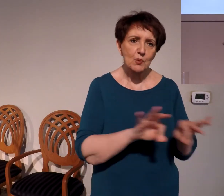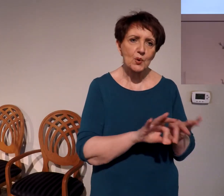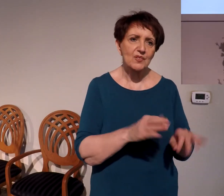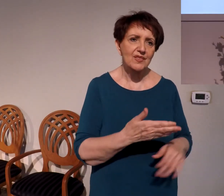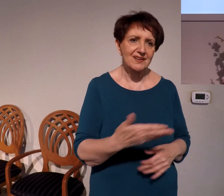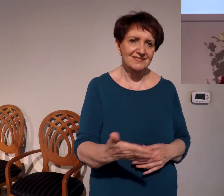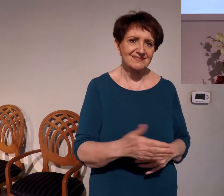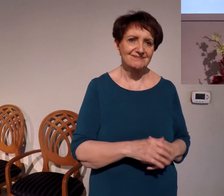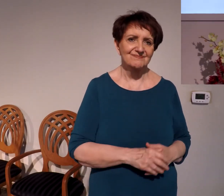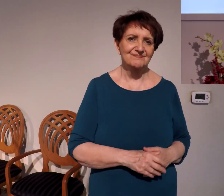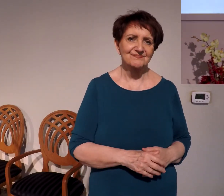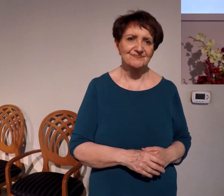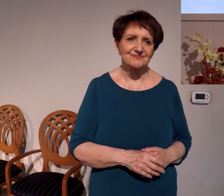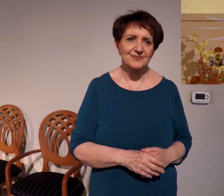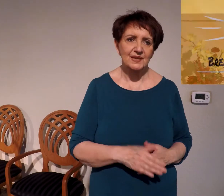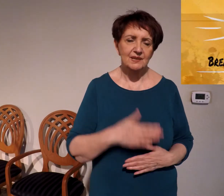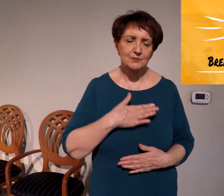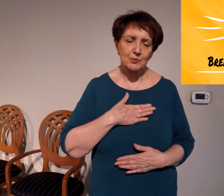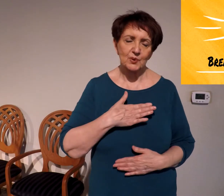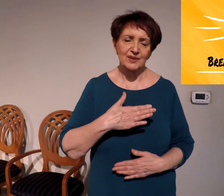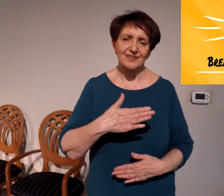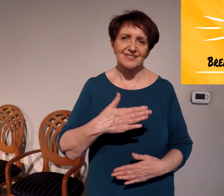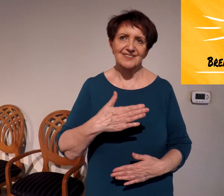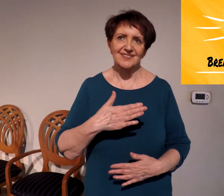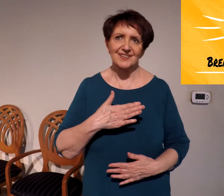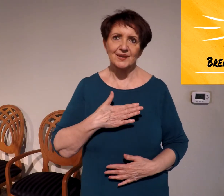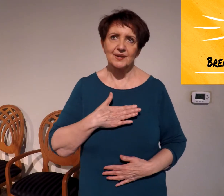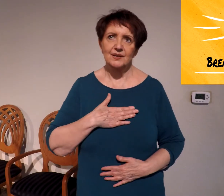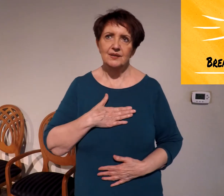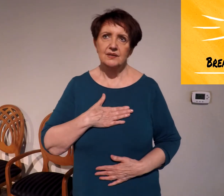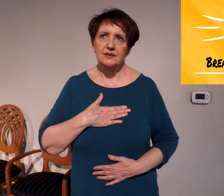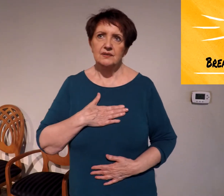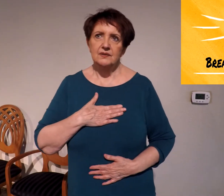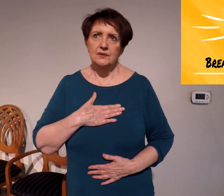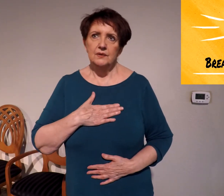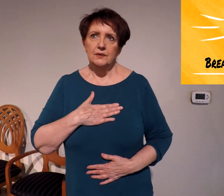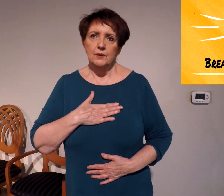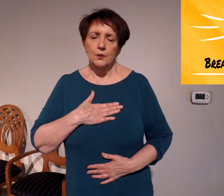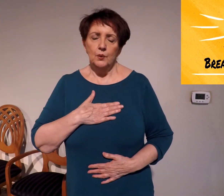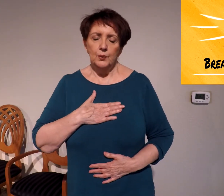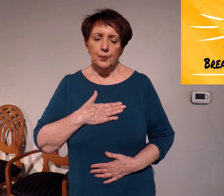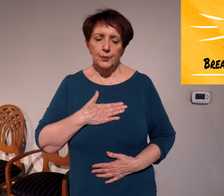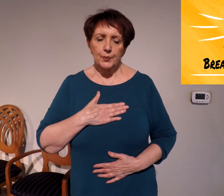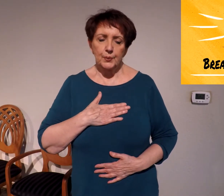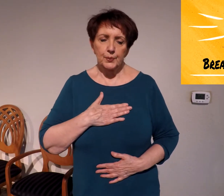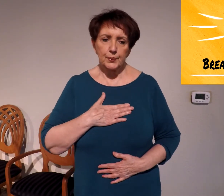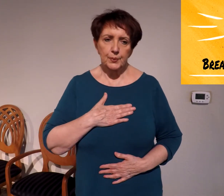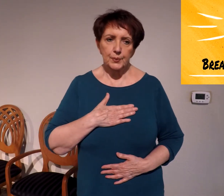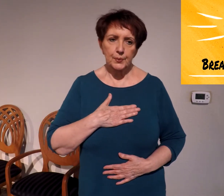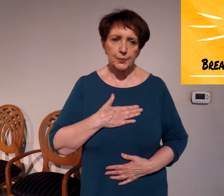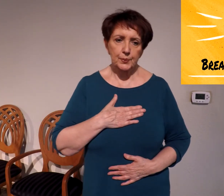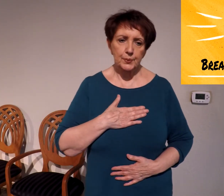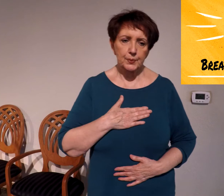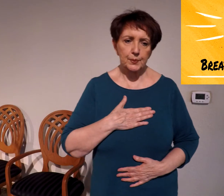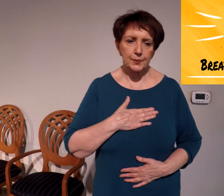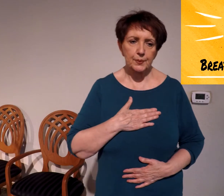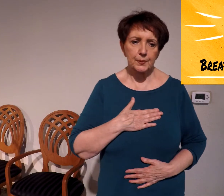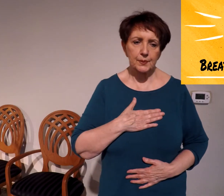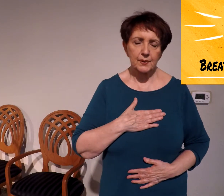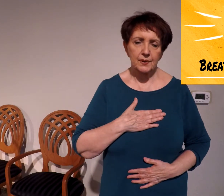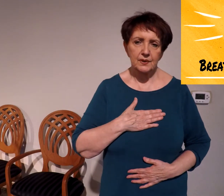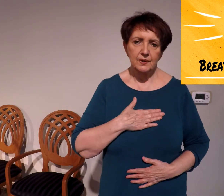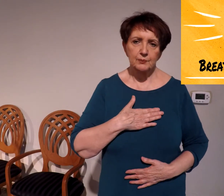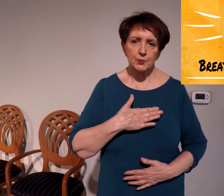can do is breathe. Breathe in your heart. Breathe in your belly.